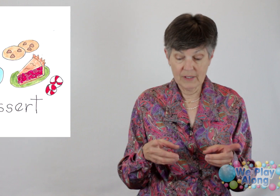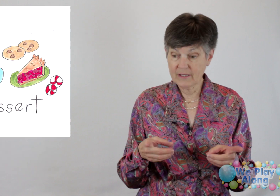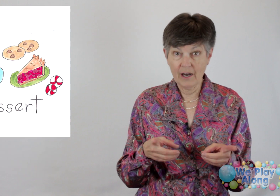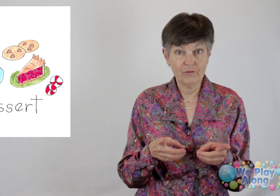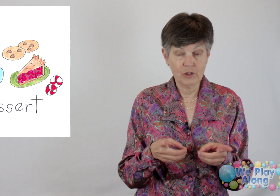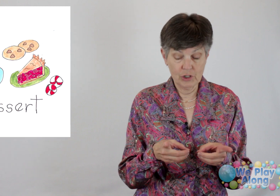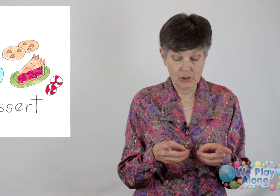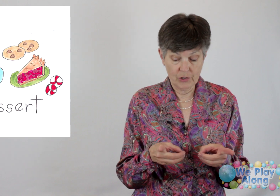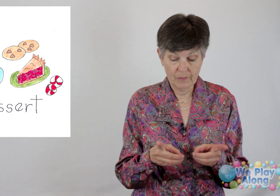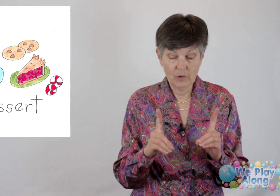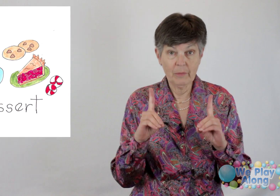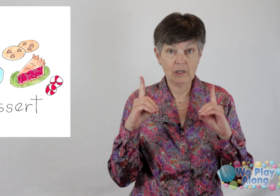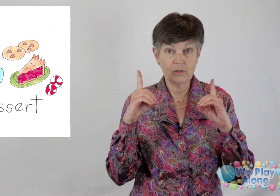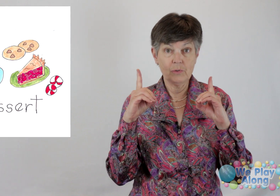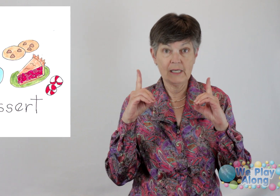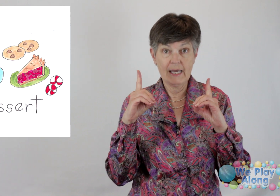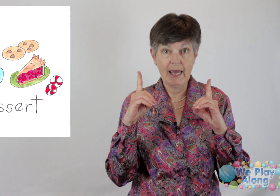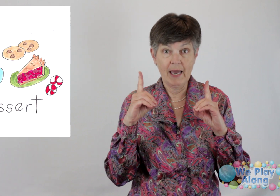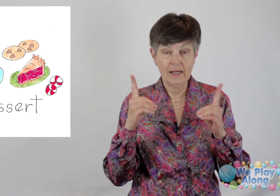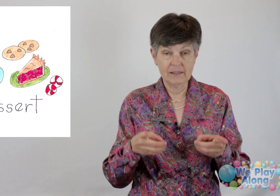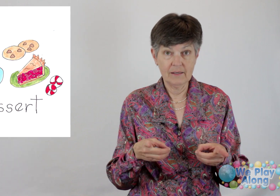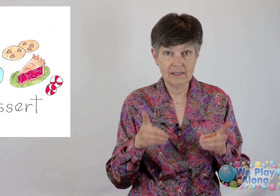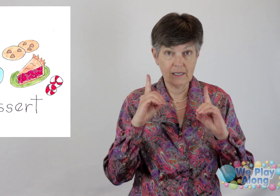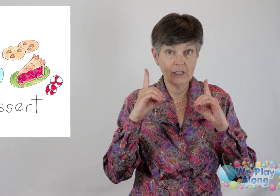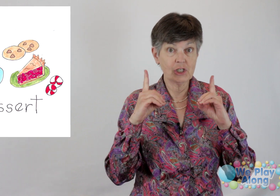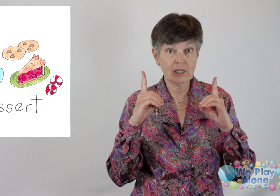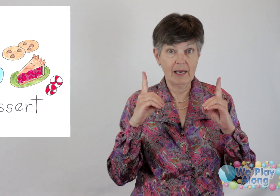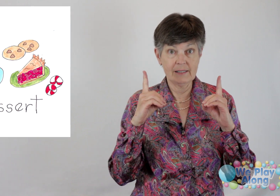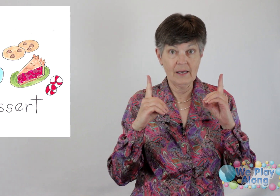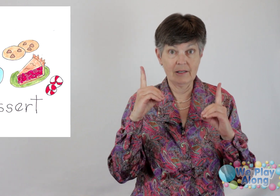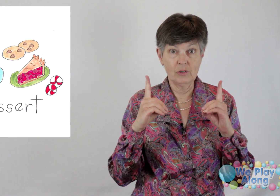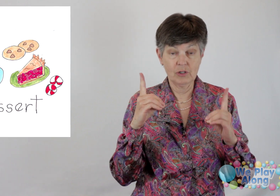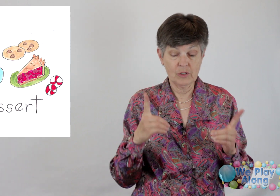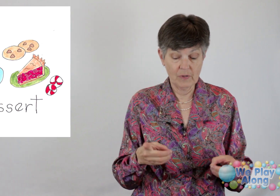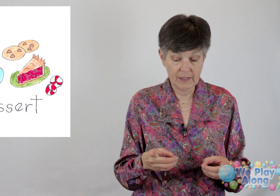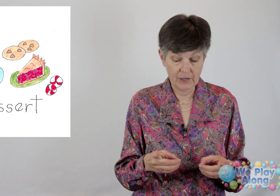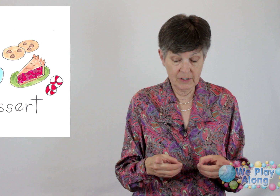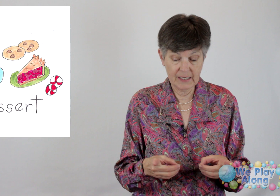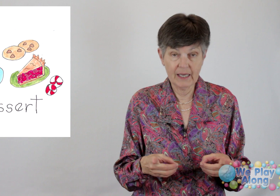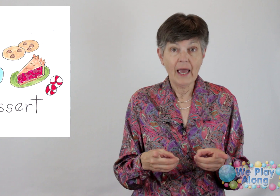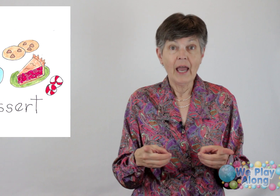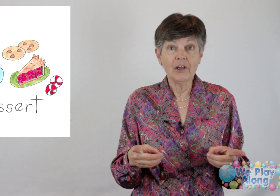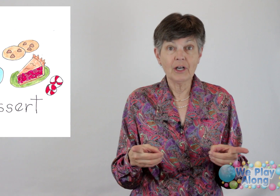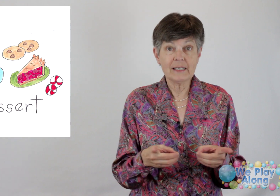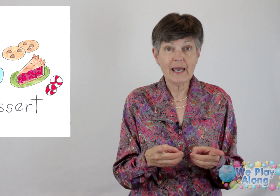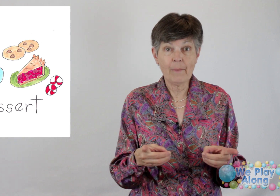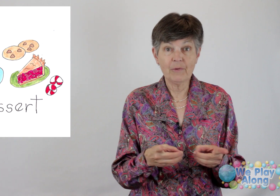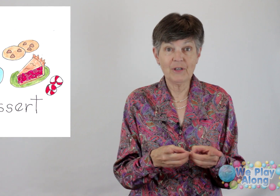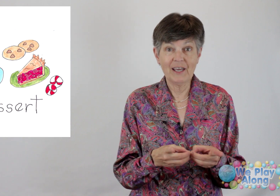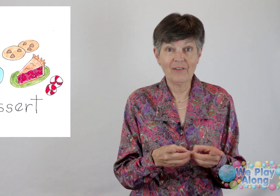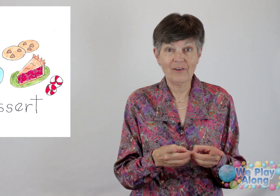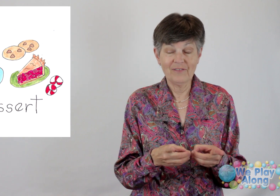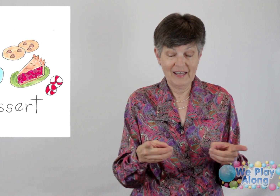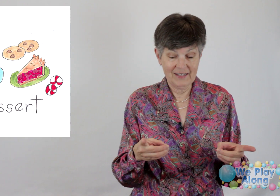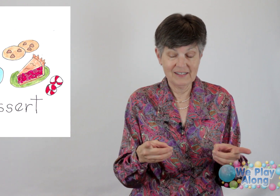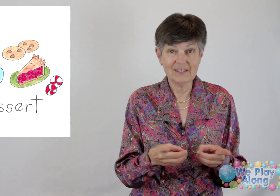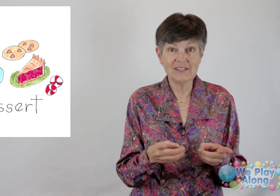the sign for dessert, you make two D hands. It's an initialized sign, so it starts with the letter D, and you're going to tap them together like this. This